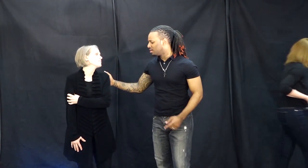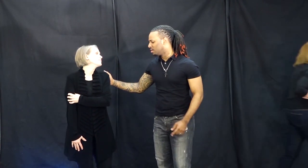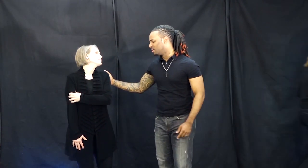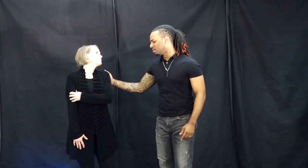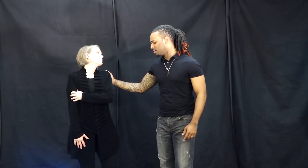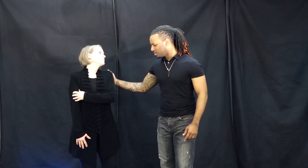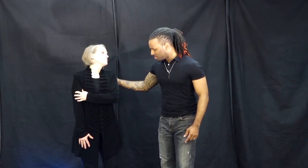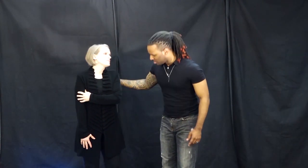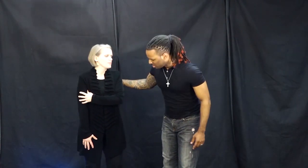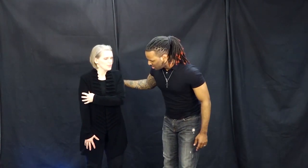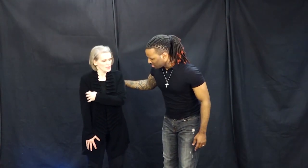Pa.